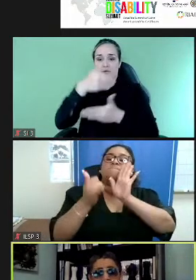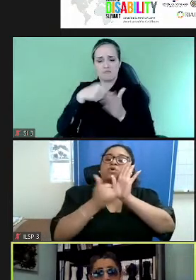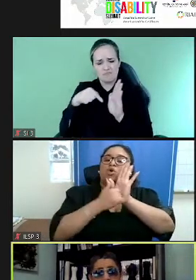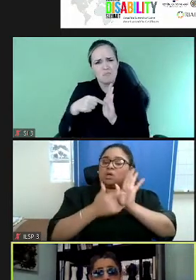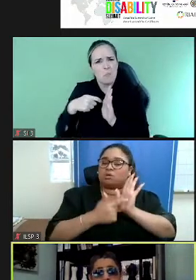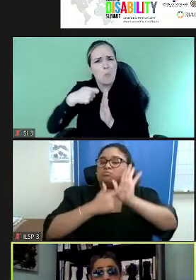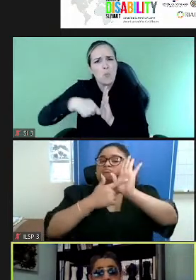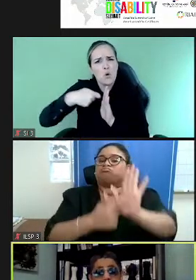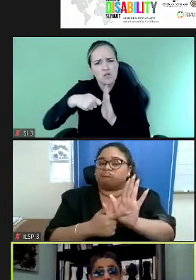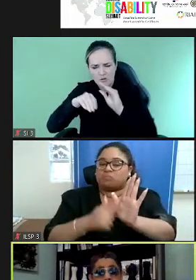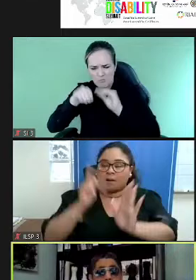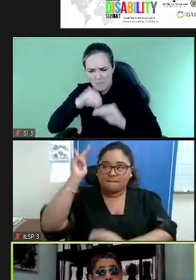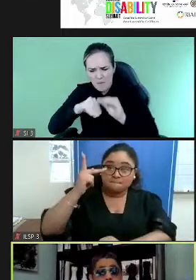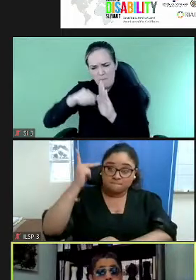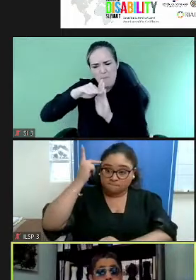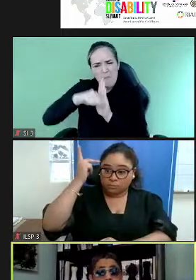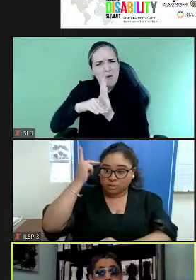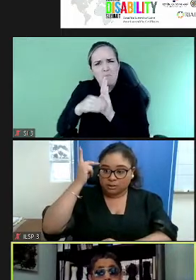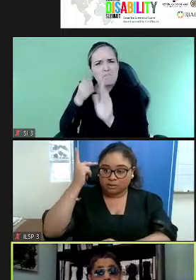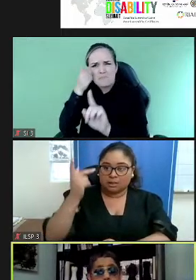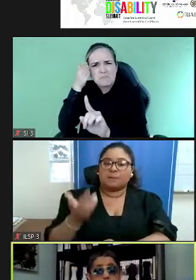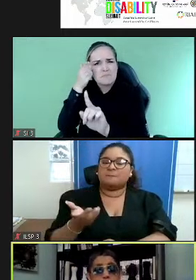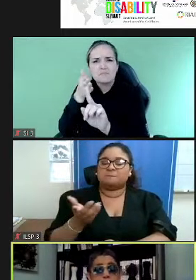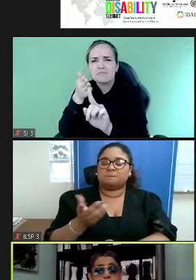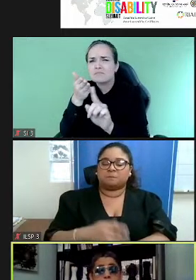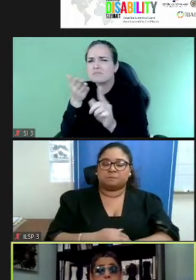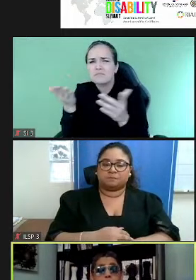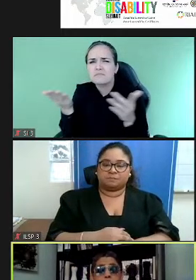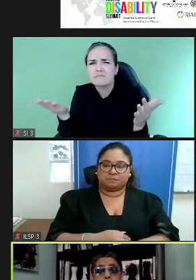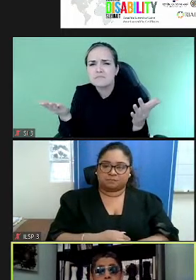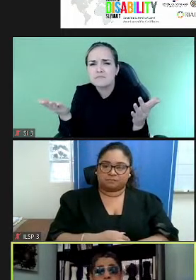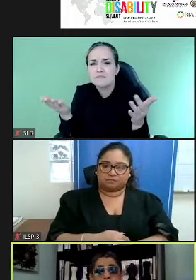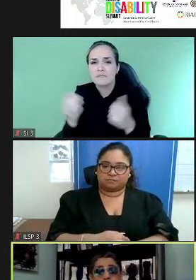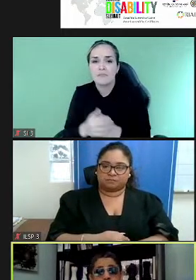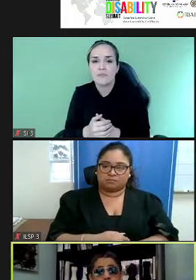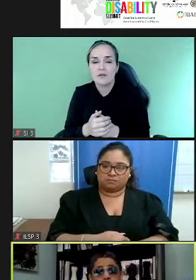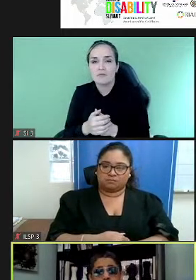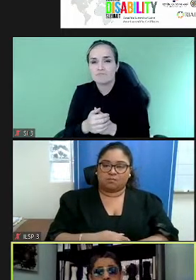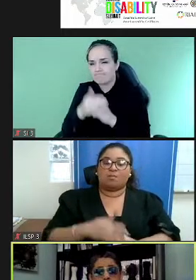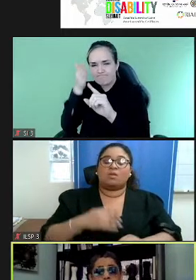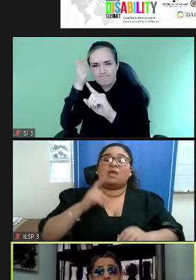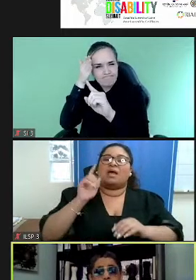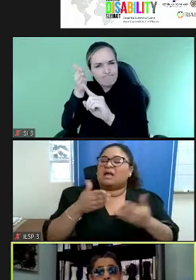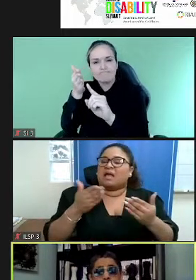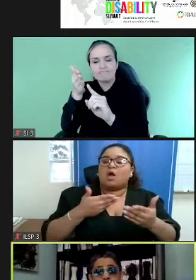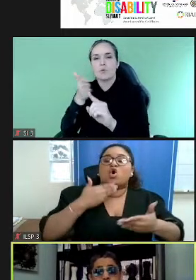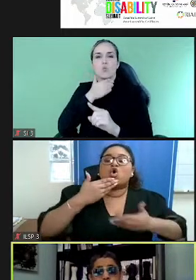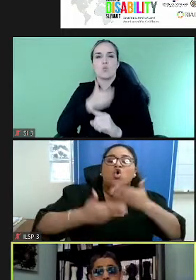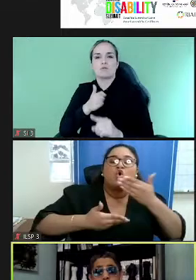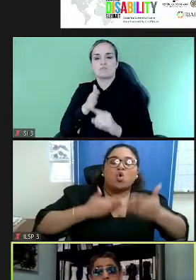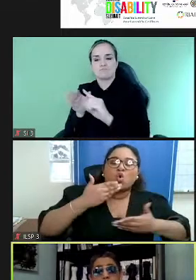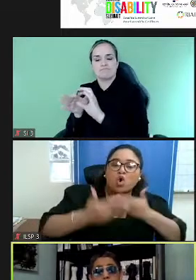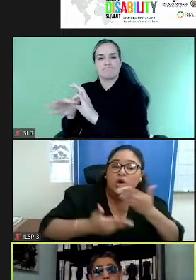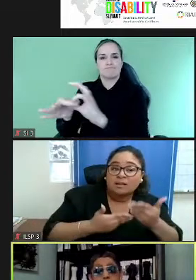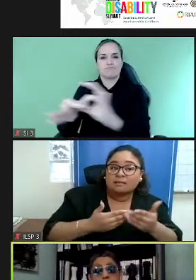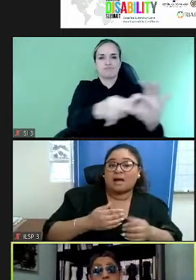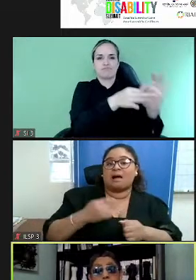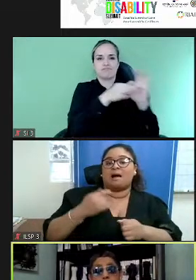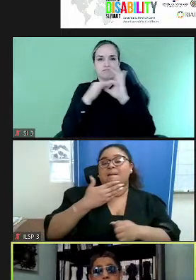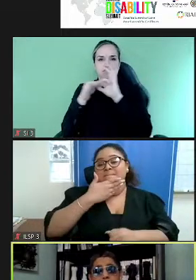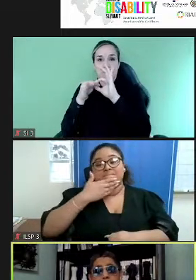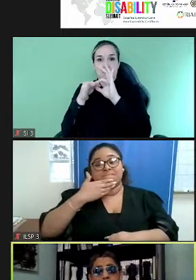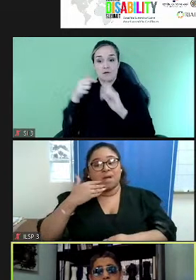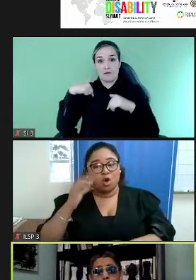and the end of this project or of the policy is actually to warrant and improve the